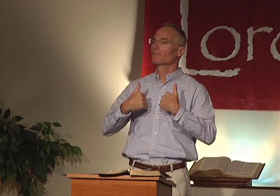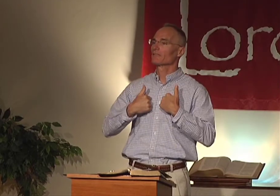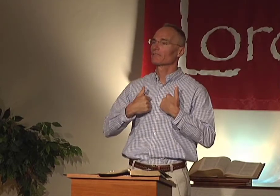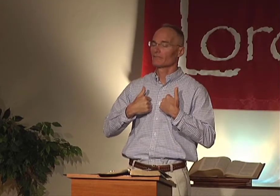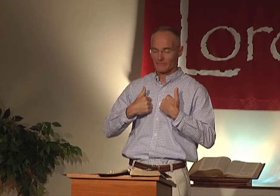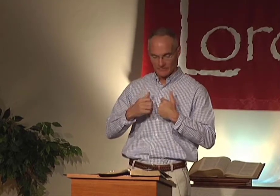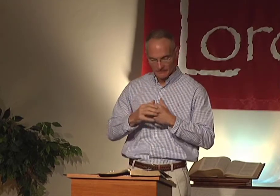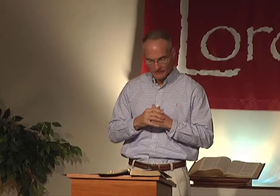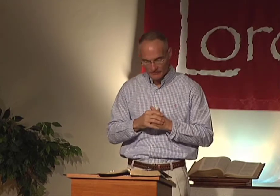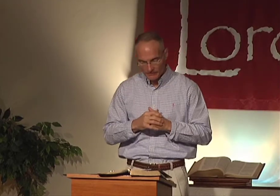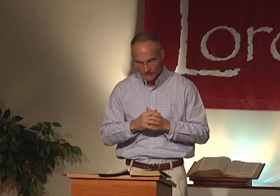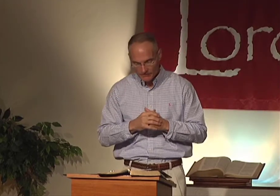homeless.